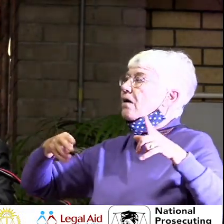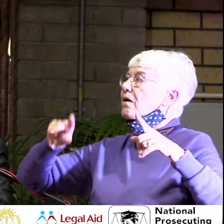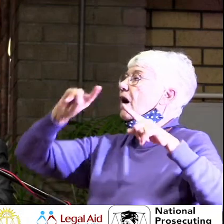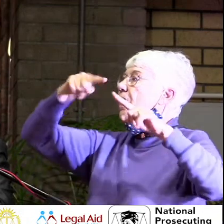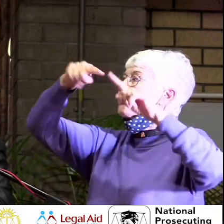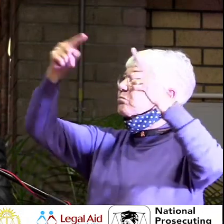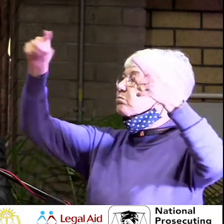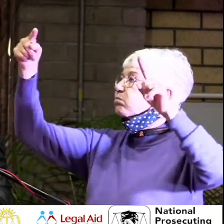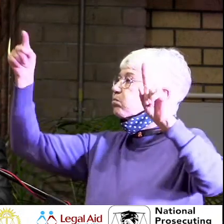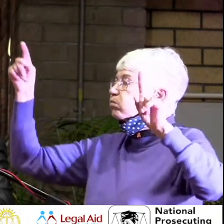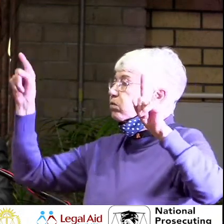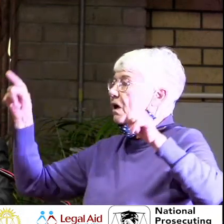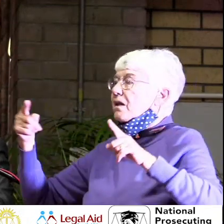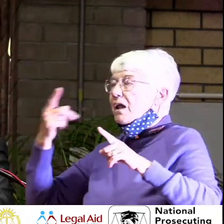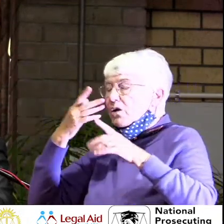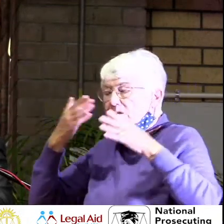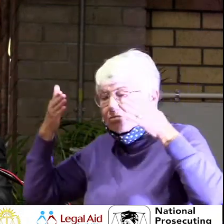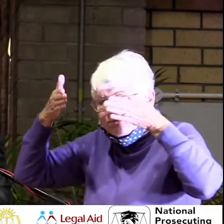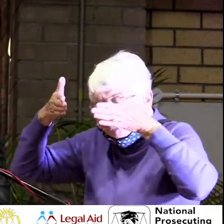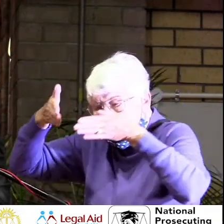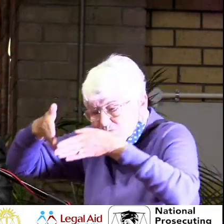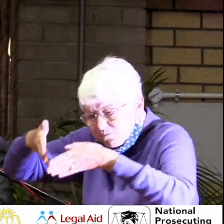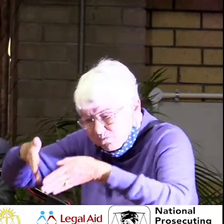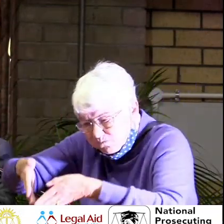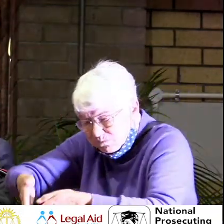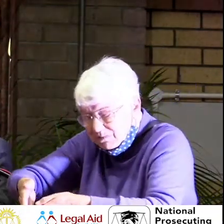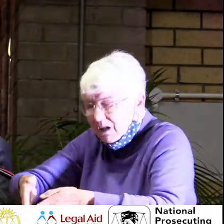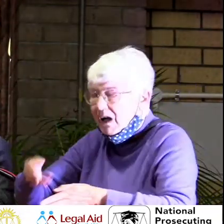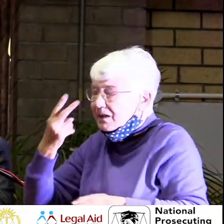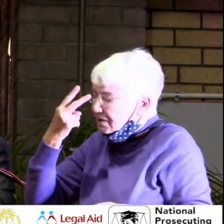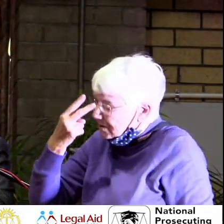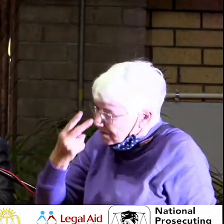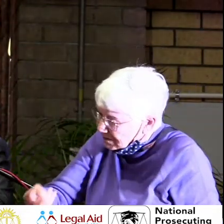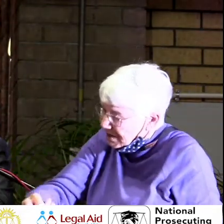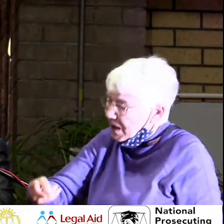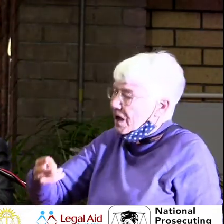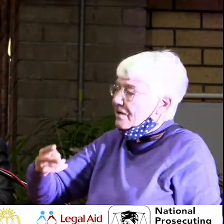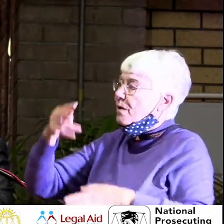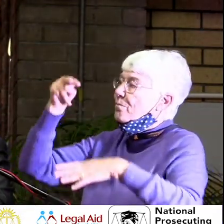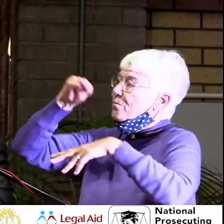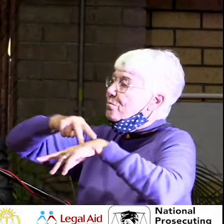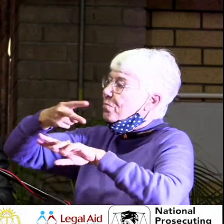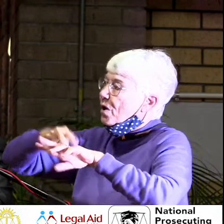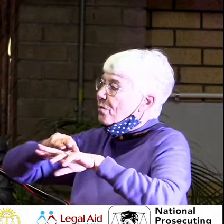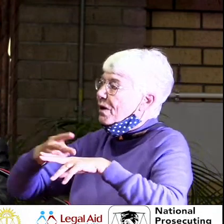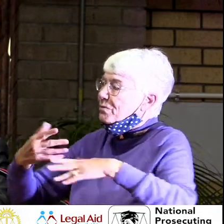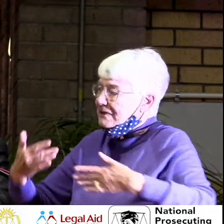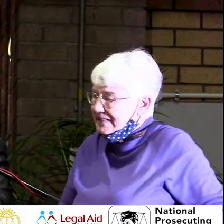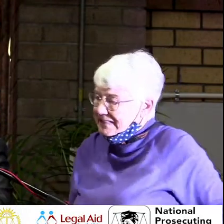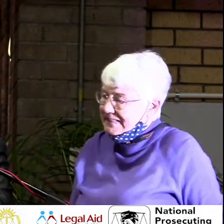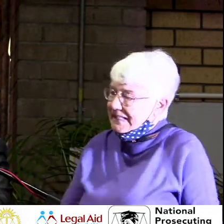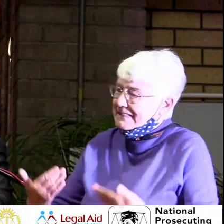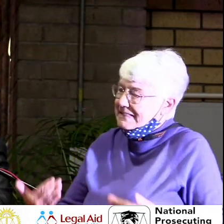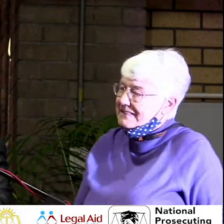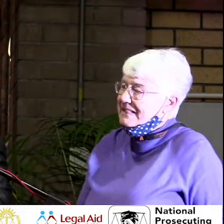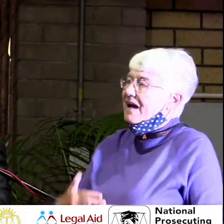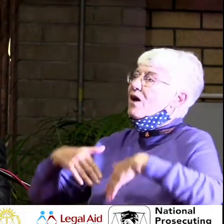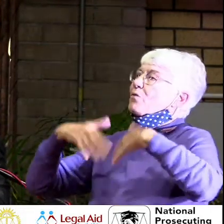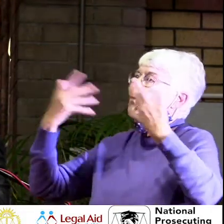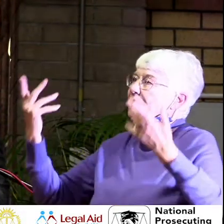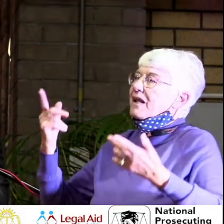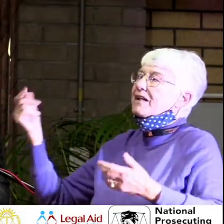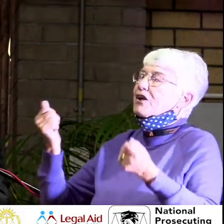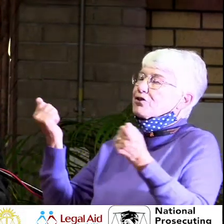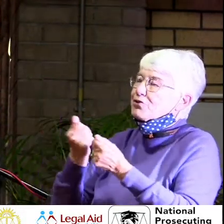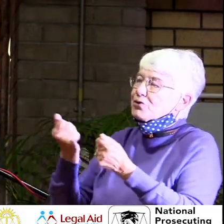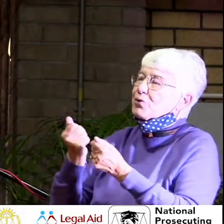get into more detail about the problems that you're having with government services and what can be done about them.